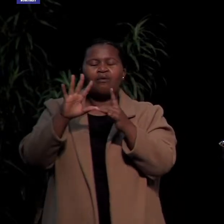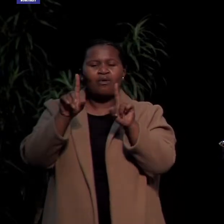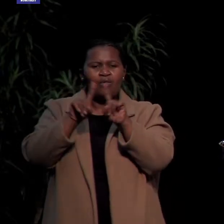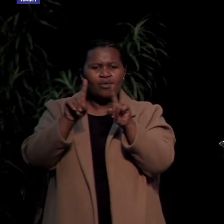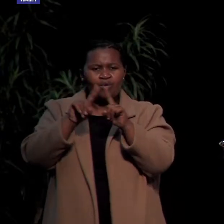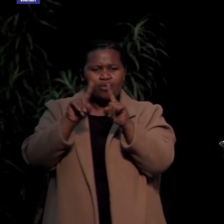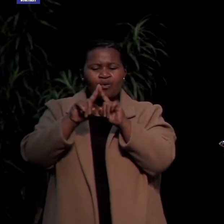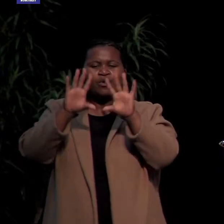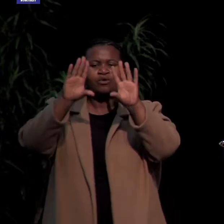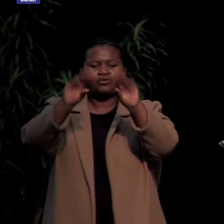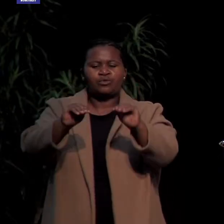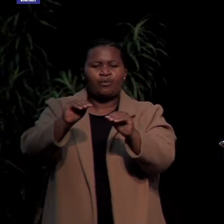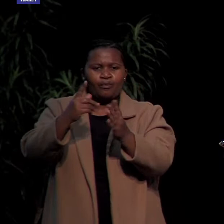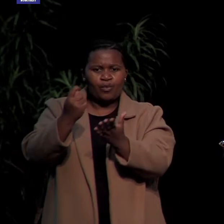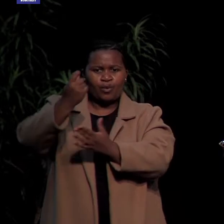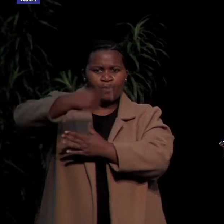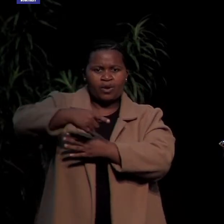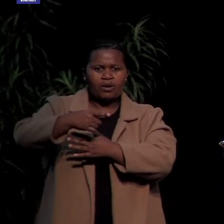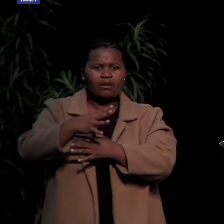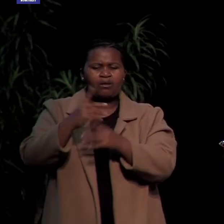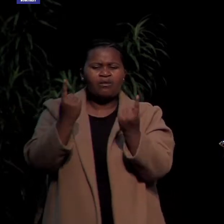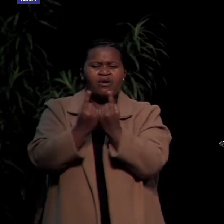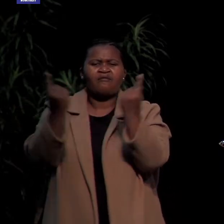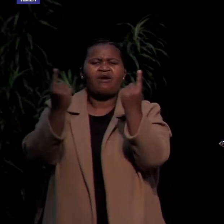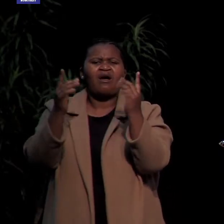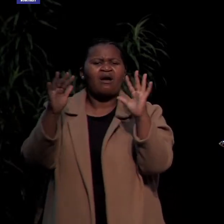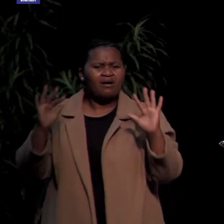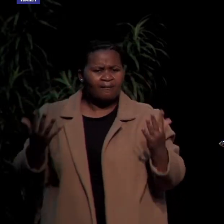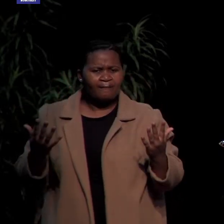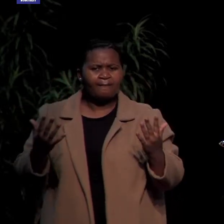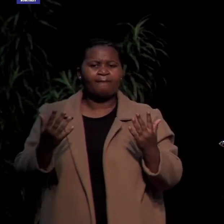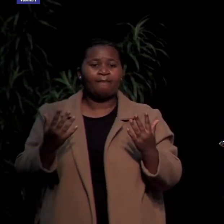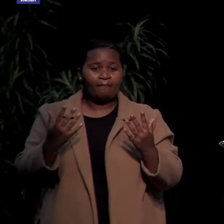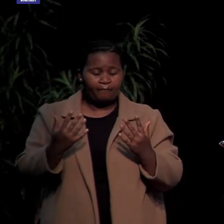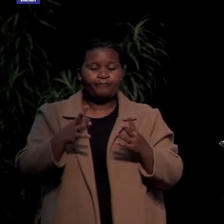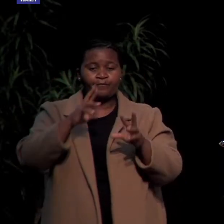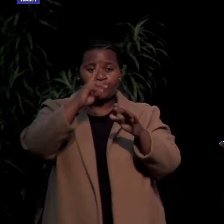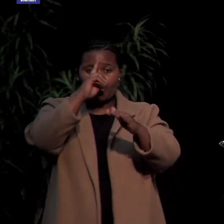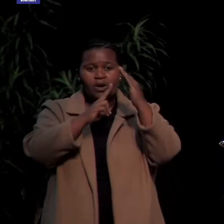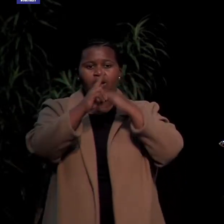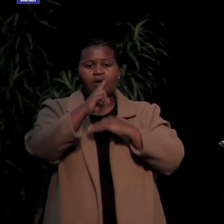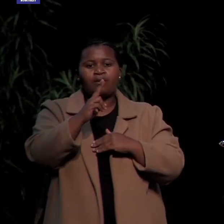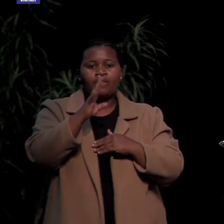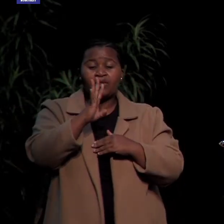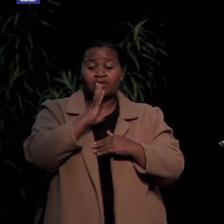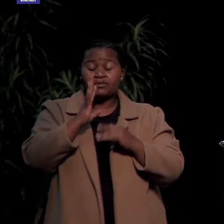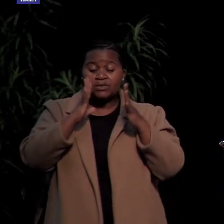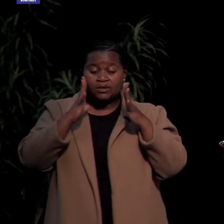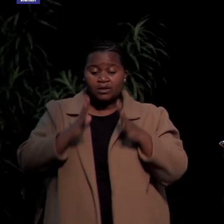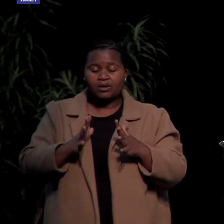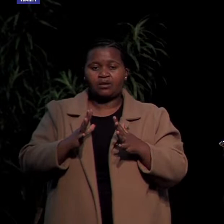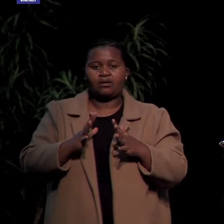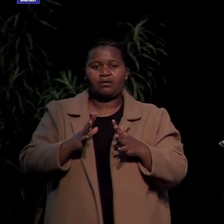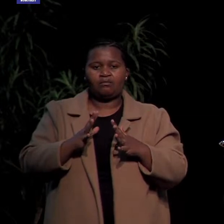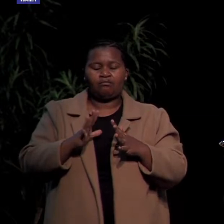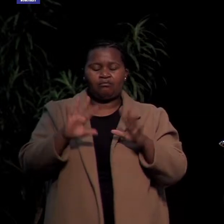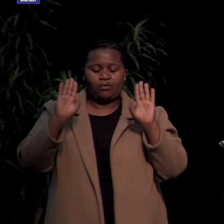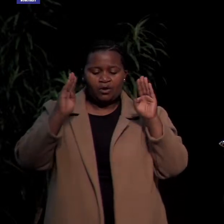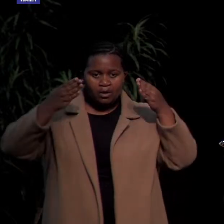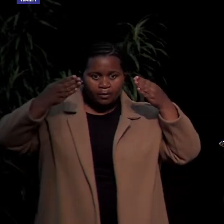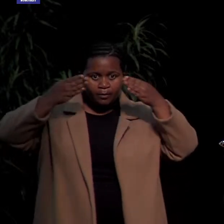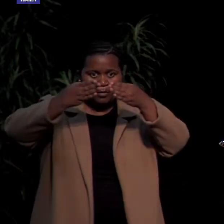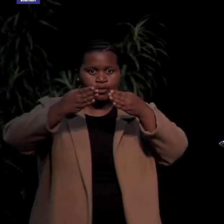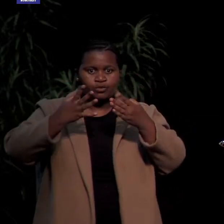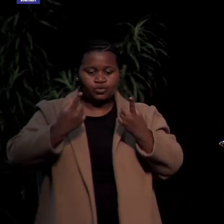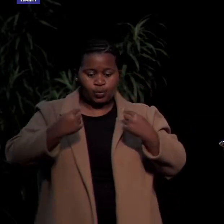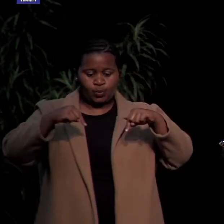stop payments. Where do we differ? We differ, Honorable Speaker, on the approach.